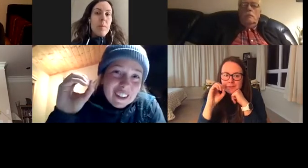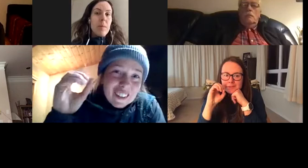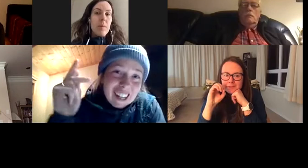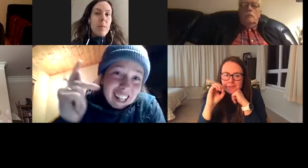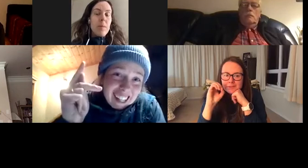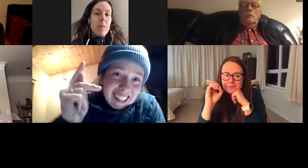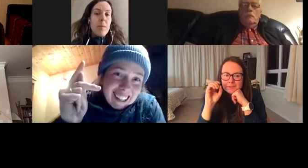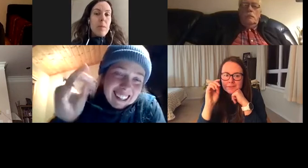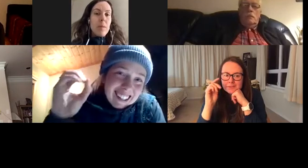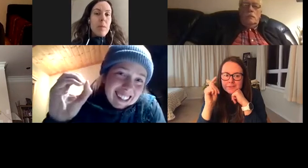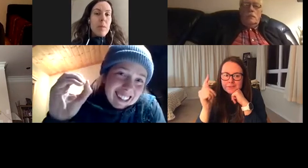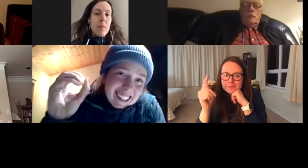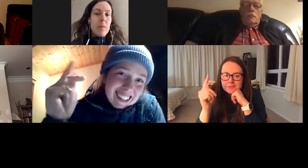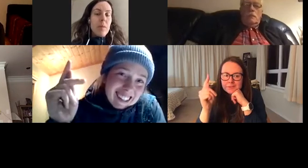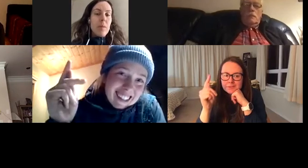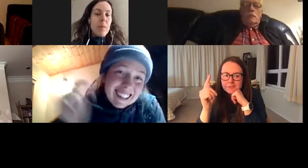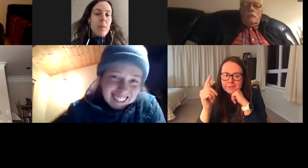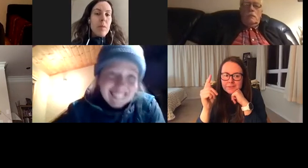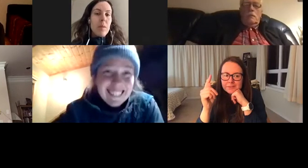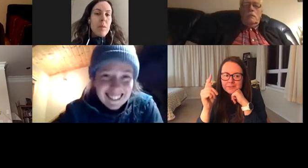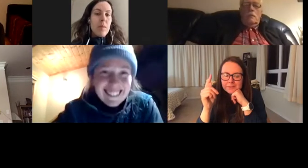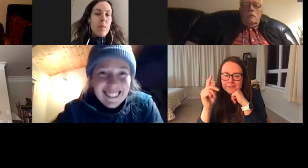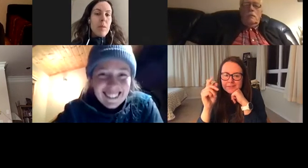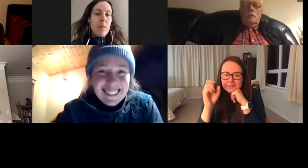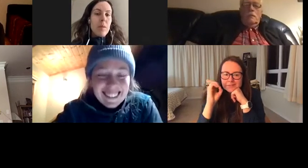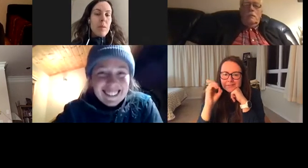Say it again. Okay.